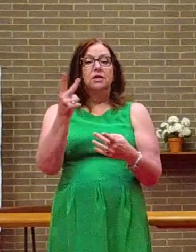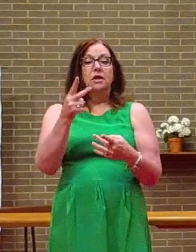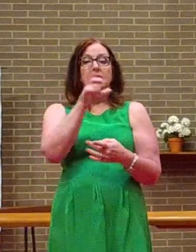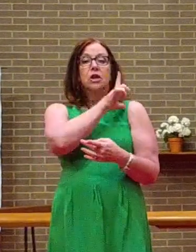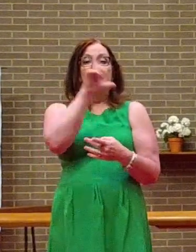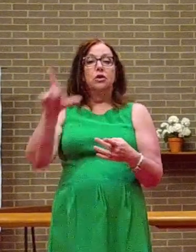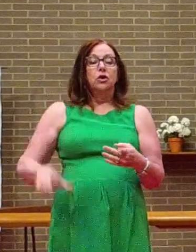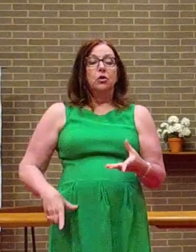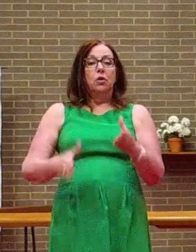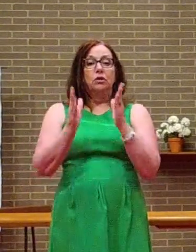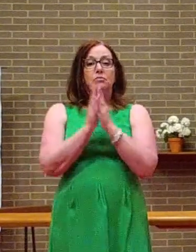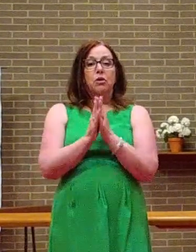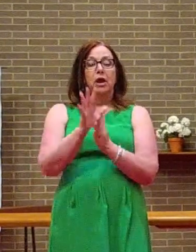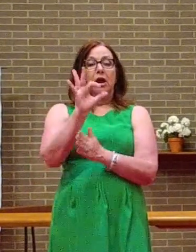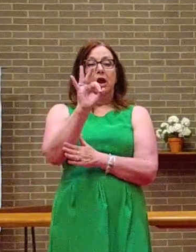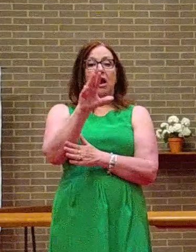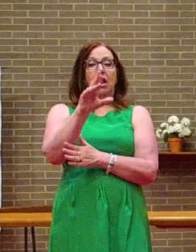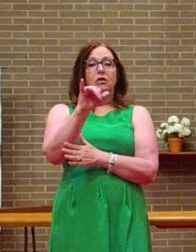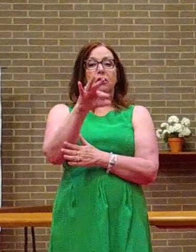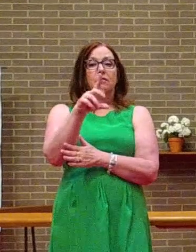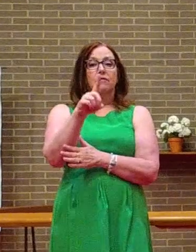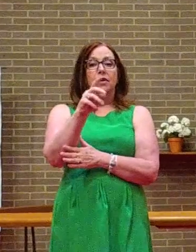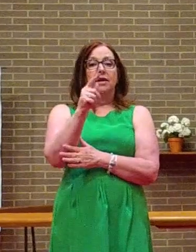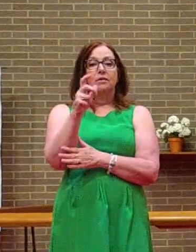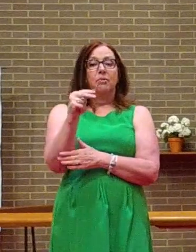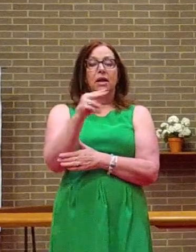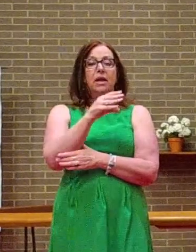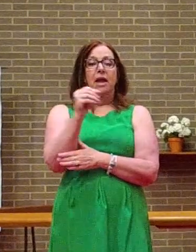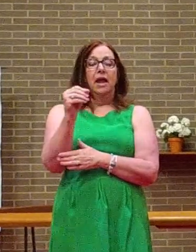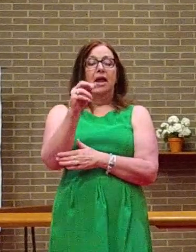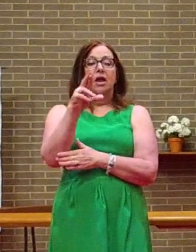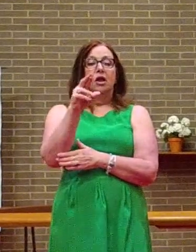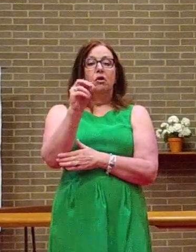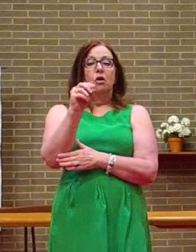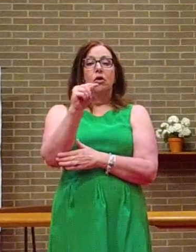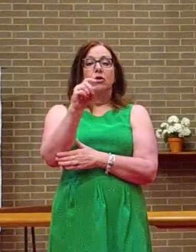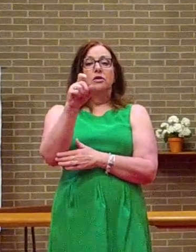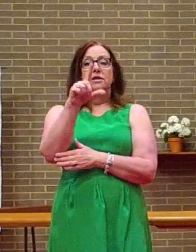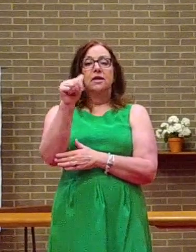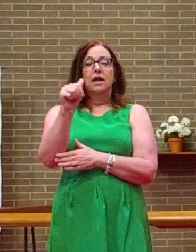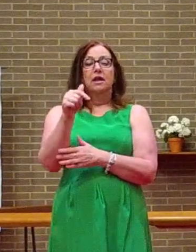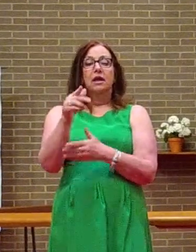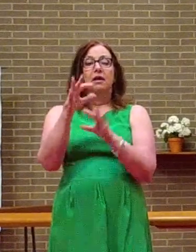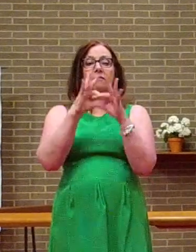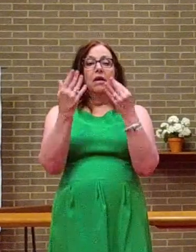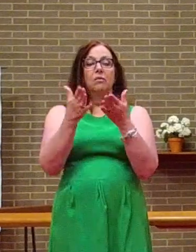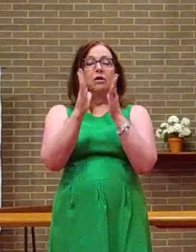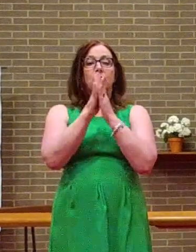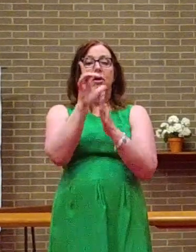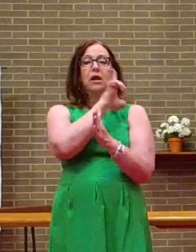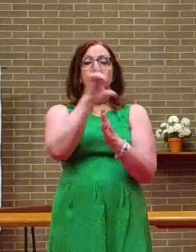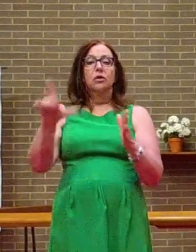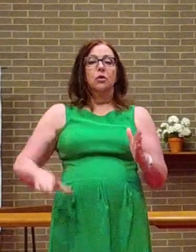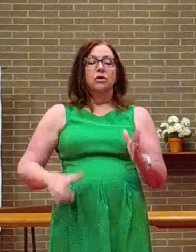the Friedman and Rotella family to pray with us the Lord's Prayer.